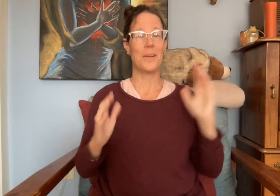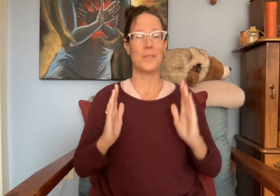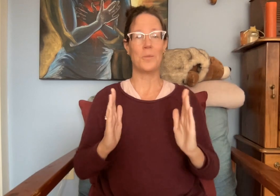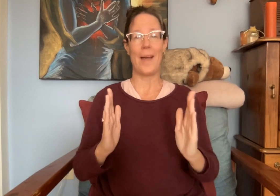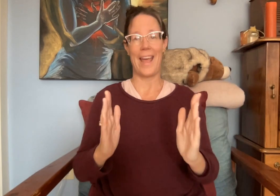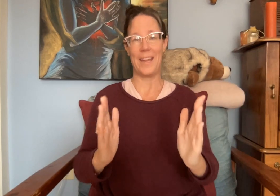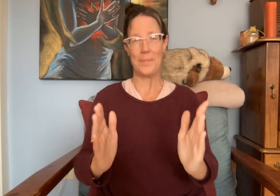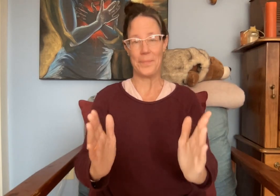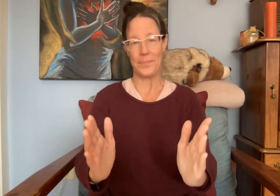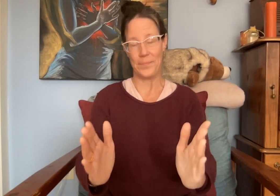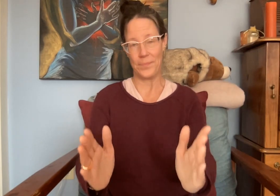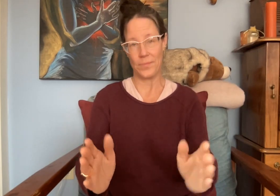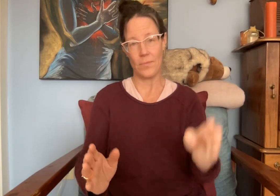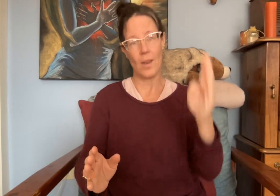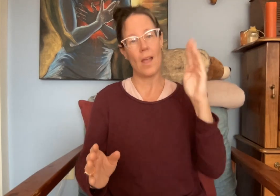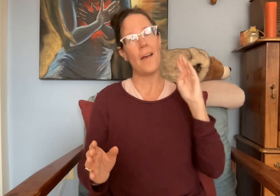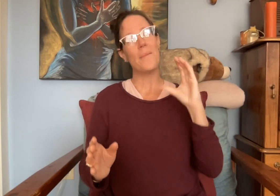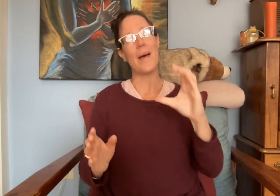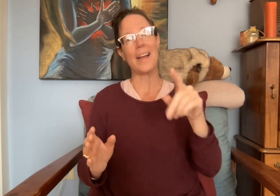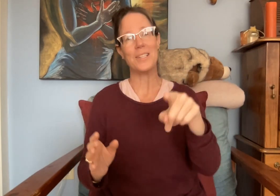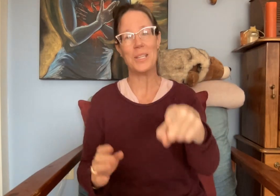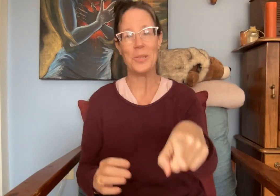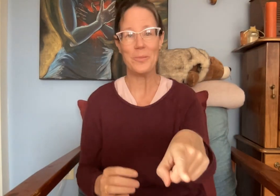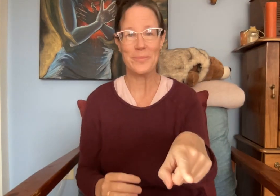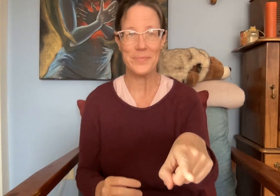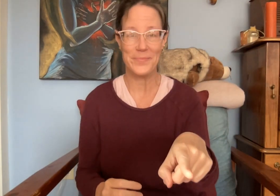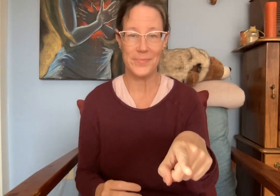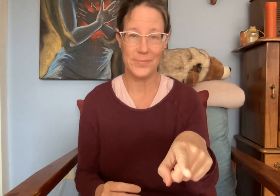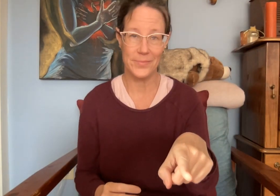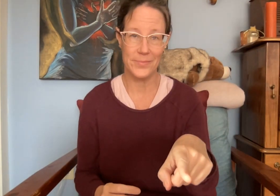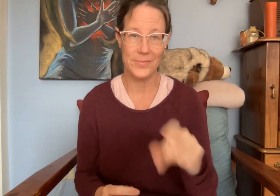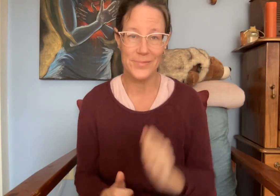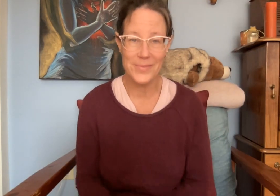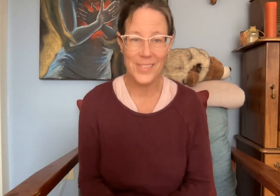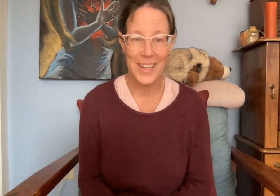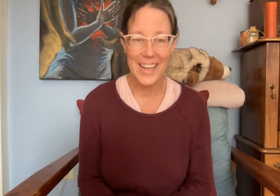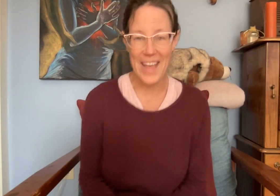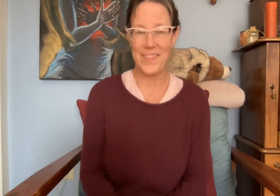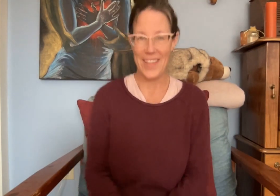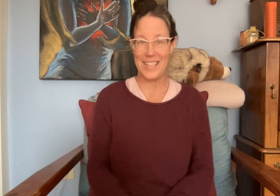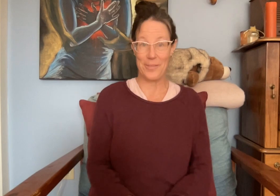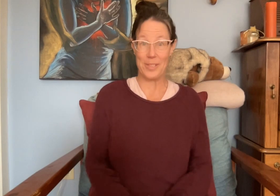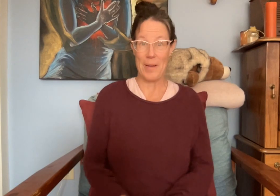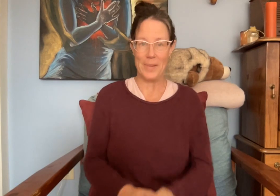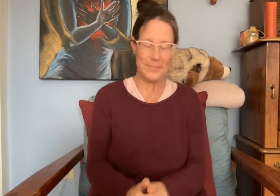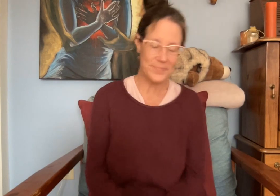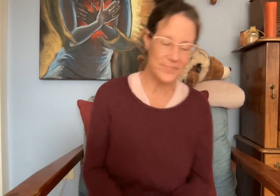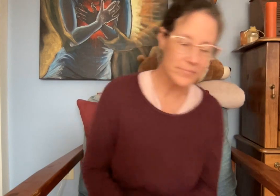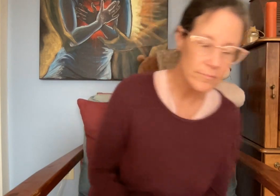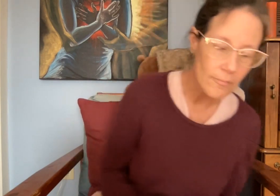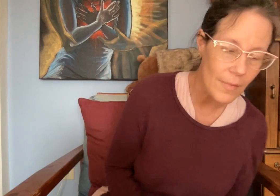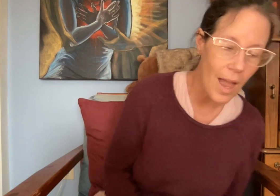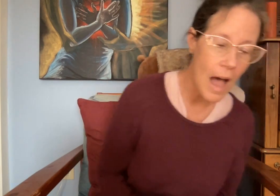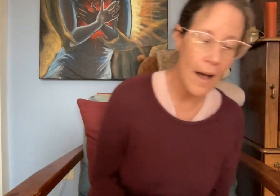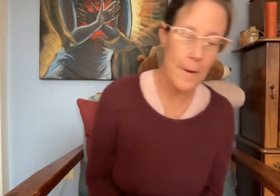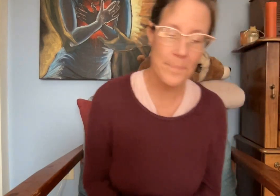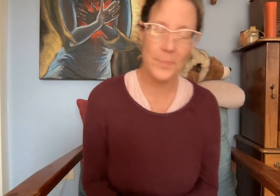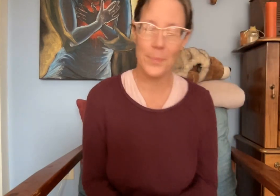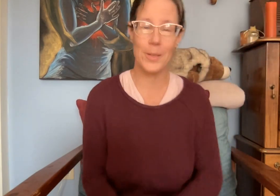There's a way back to you. Okay, that's the first part, which I'll